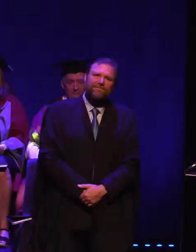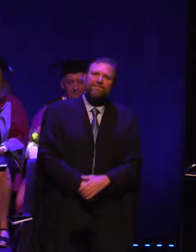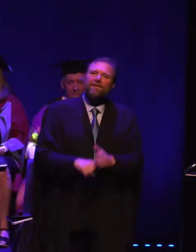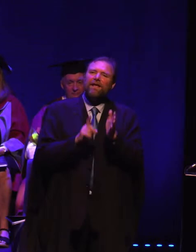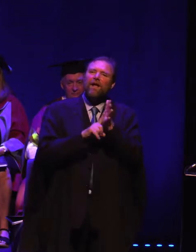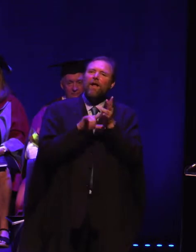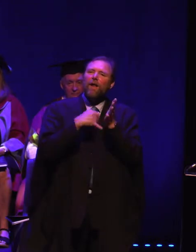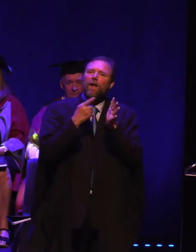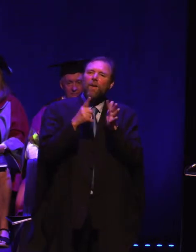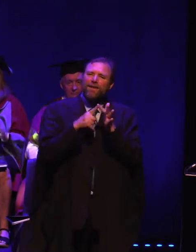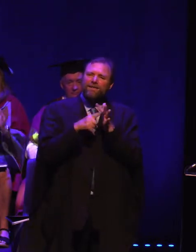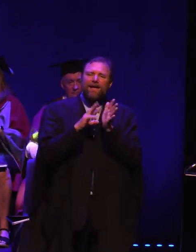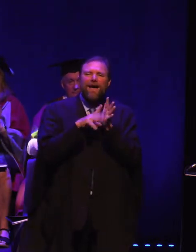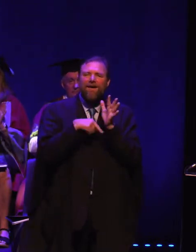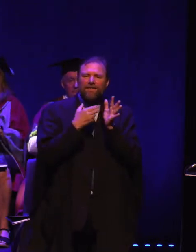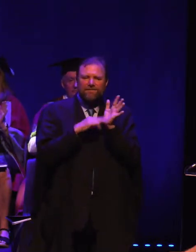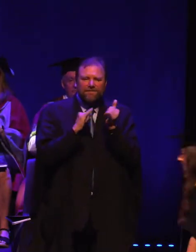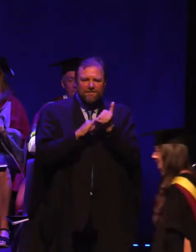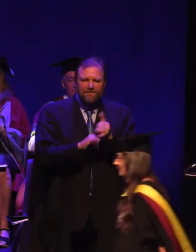Lois Evans.